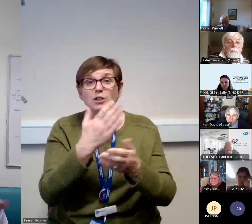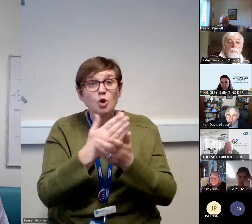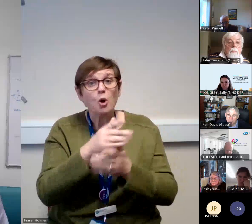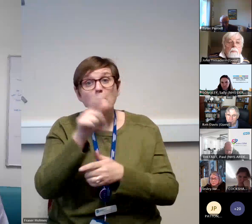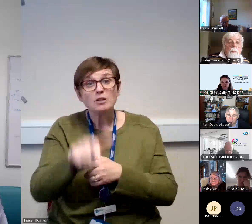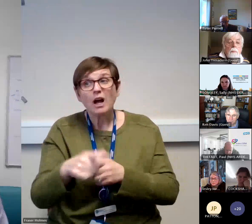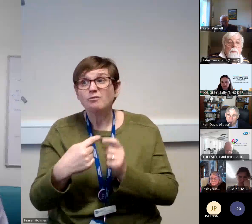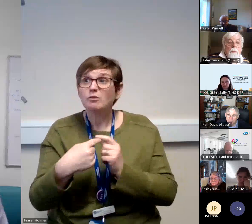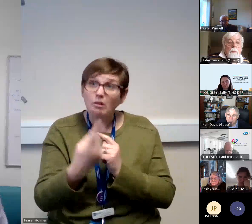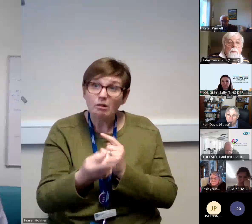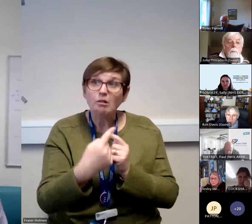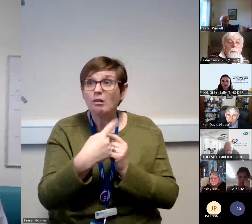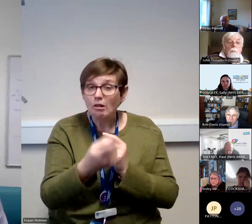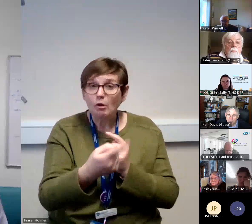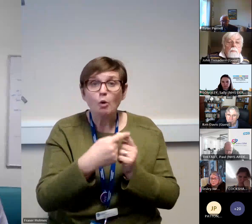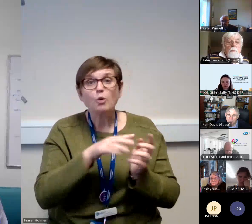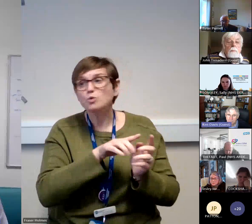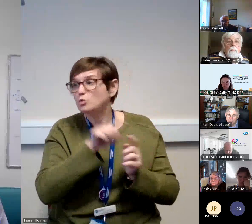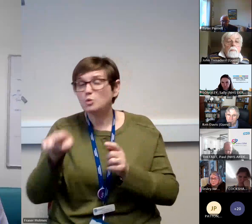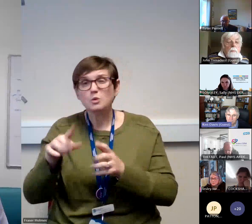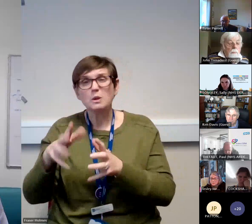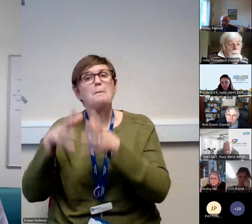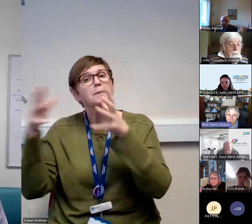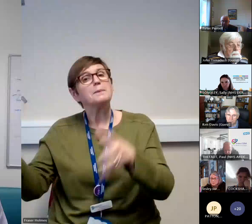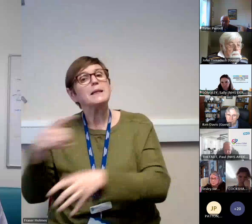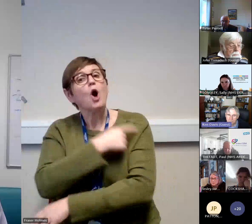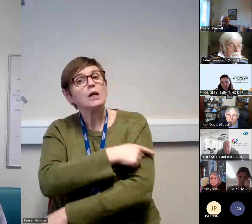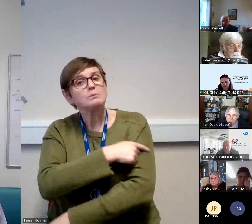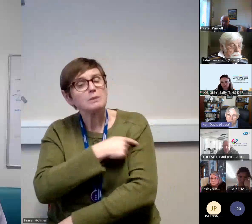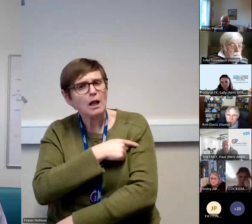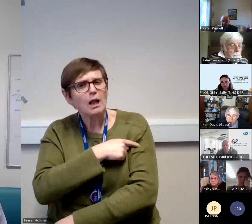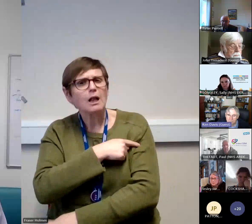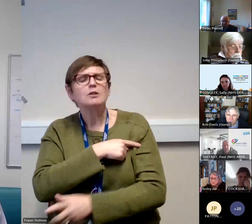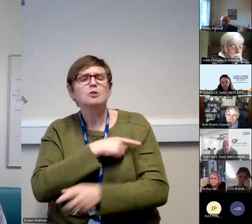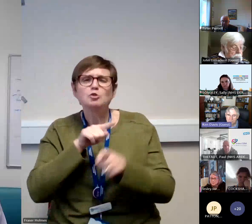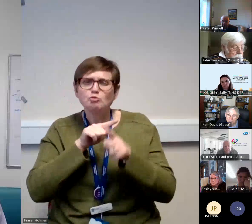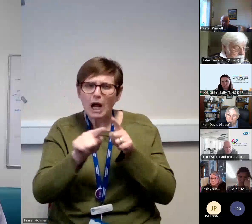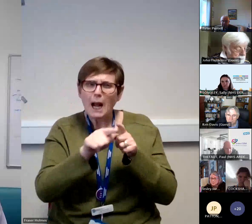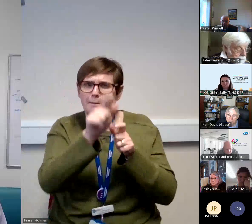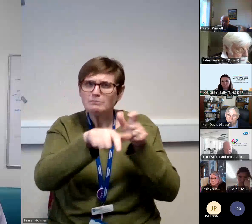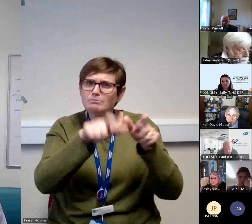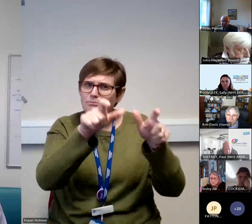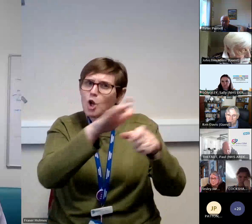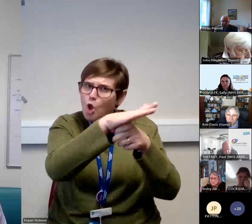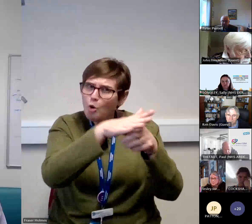to busy acute sites, keep patients as local to home as they can be.